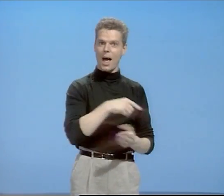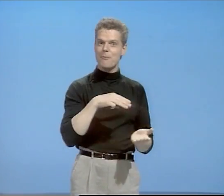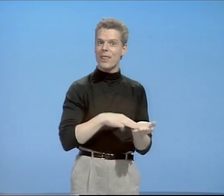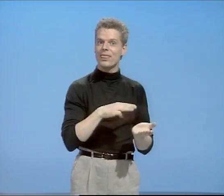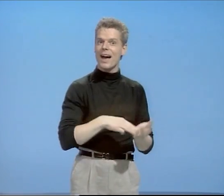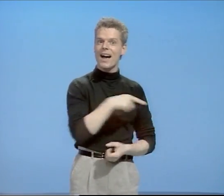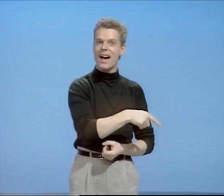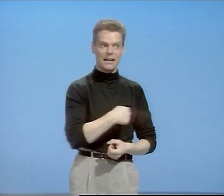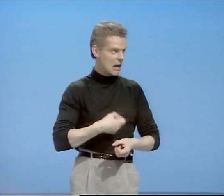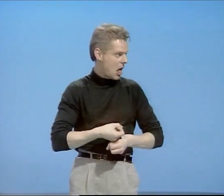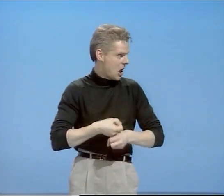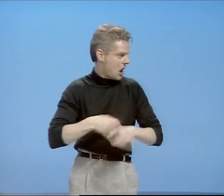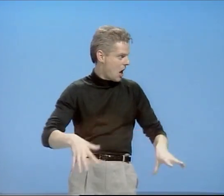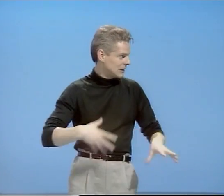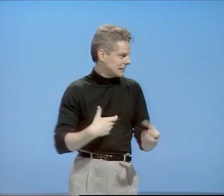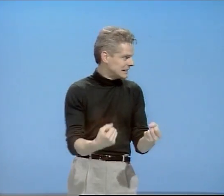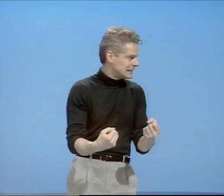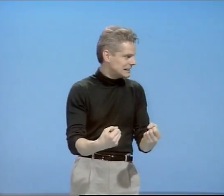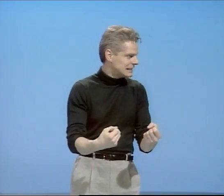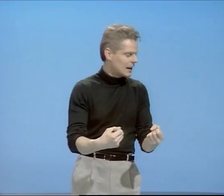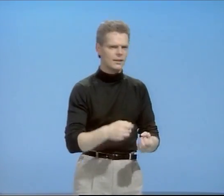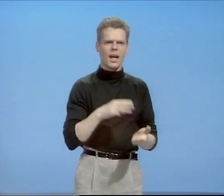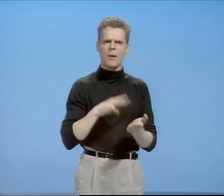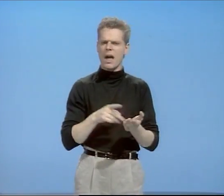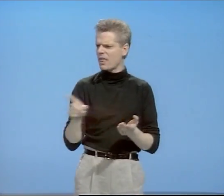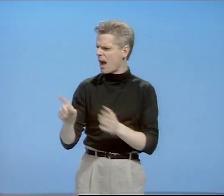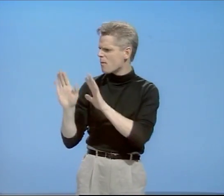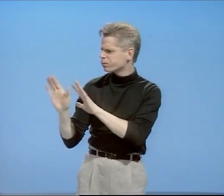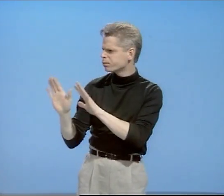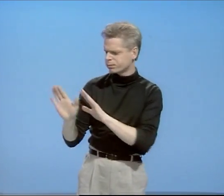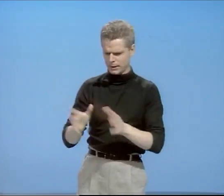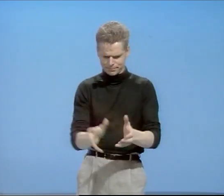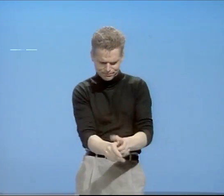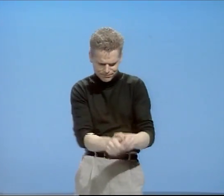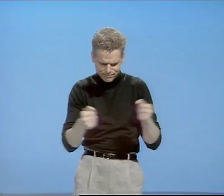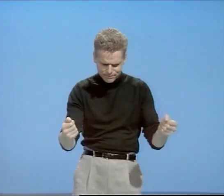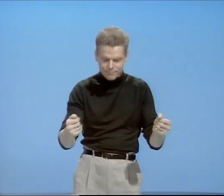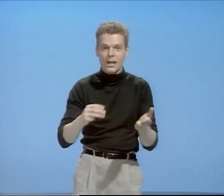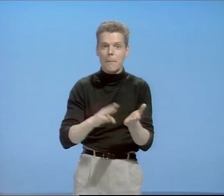him and said, "I'm totally lost." "Hold on a minute," said Mum, and opened up the map.